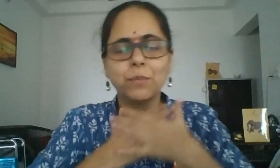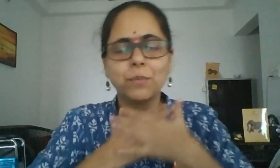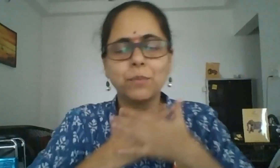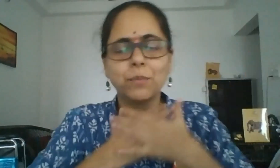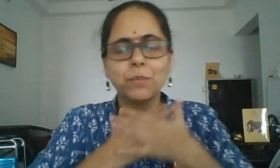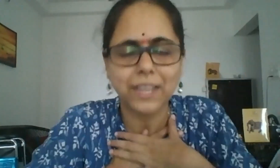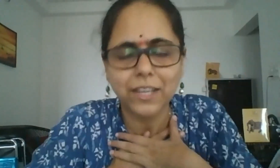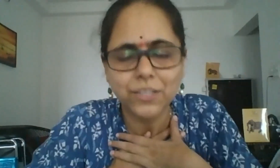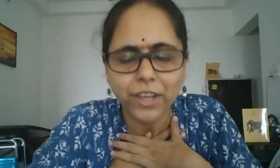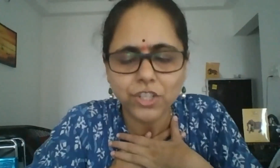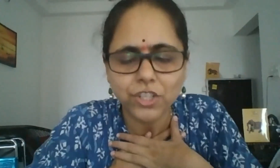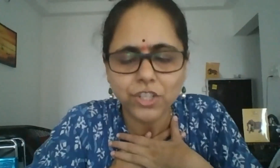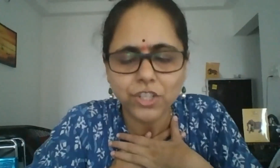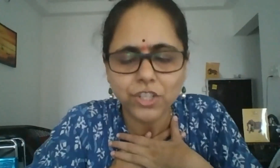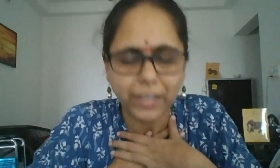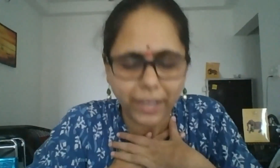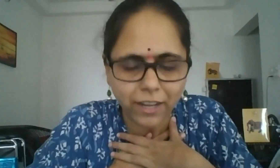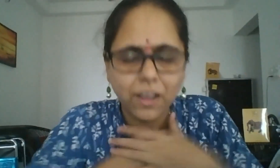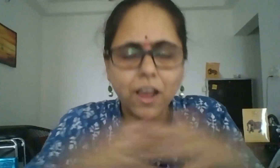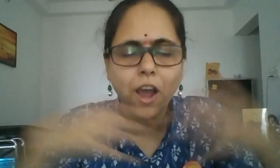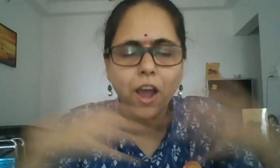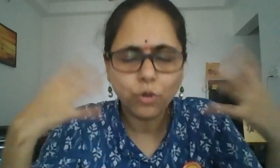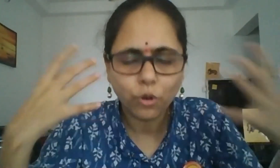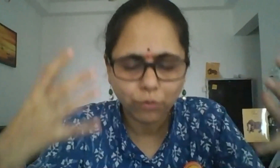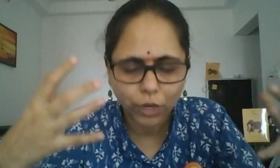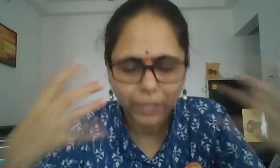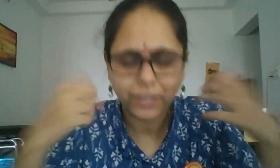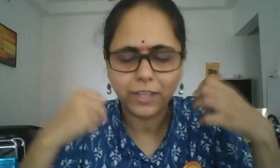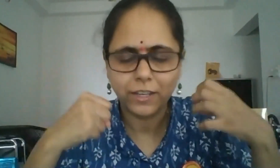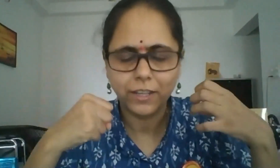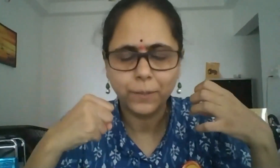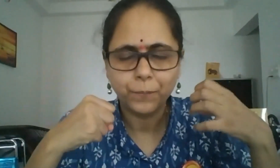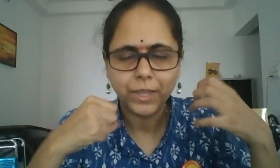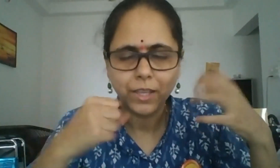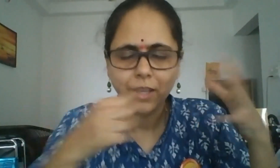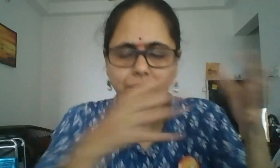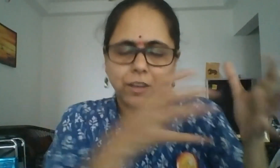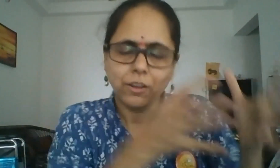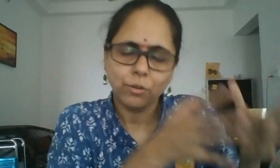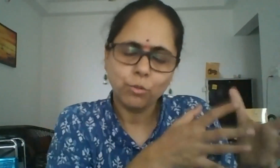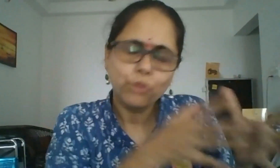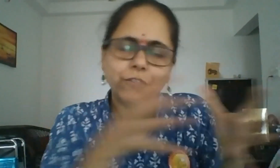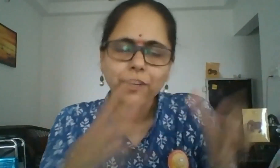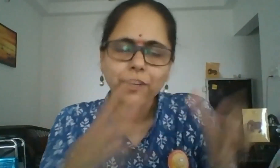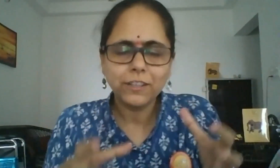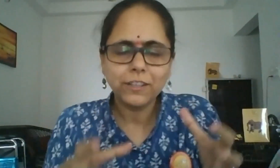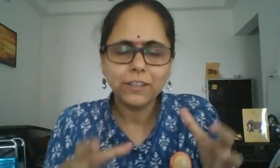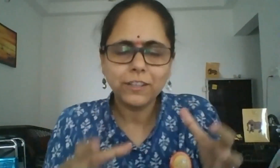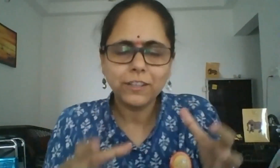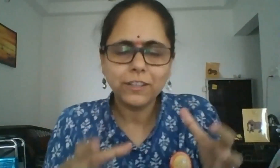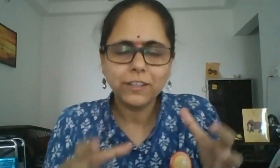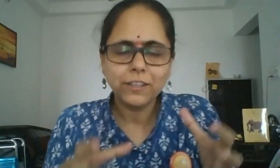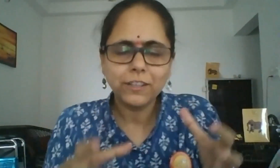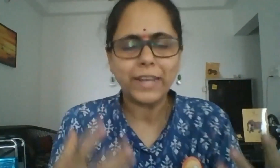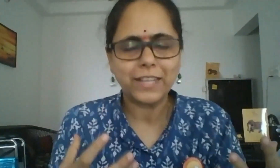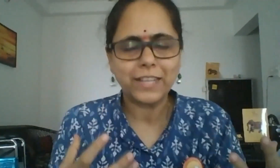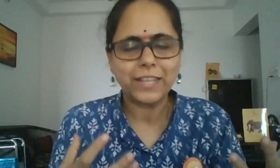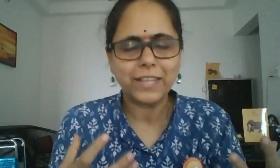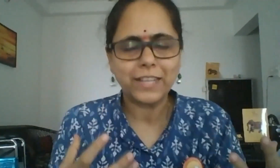the satisfaction we get out of volunteering. Moving further, we all took the next step